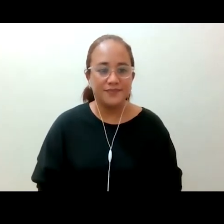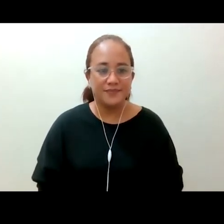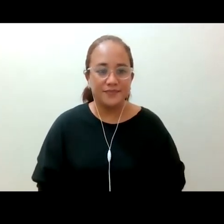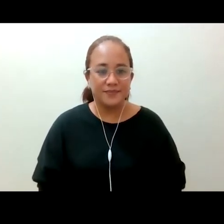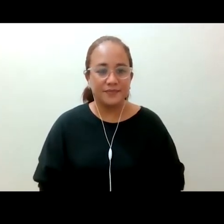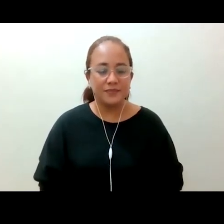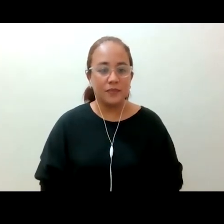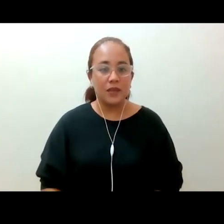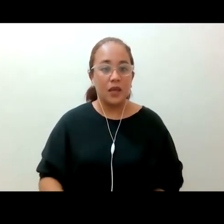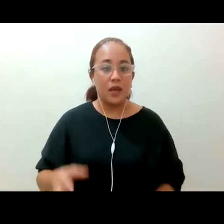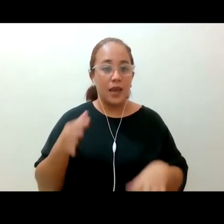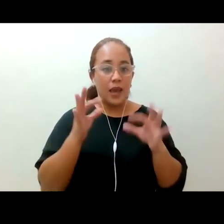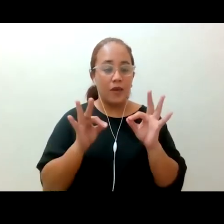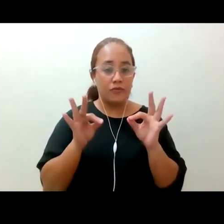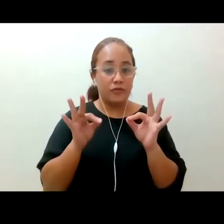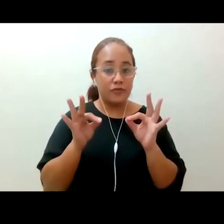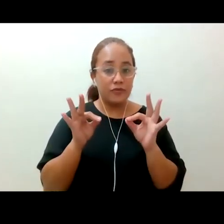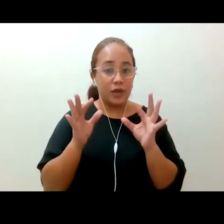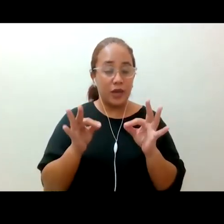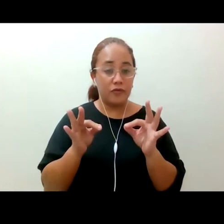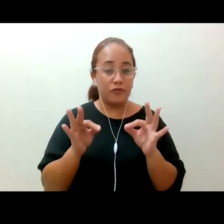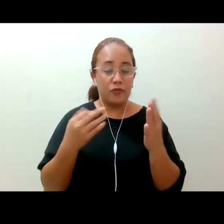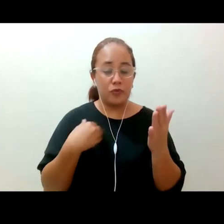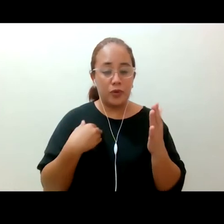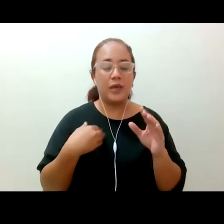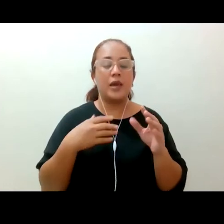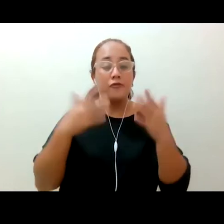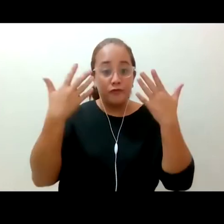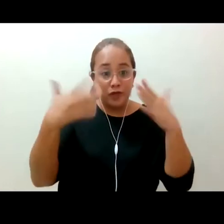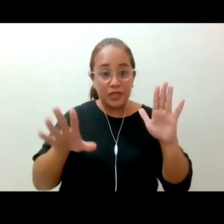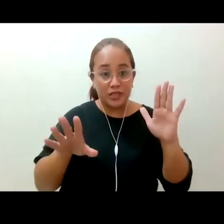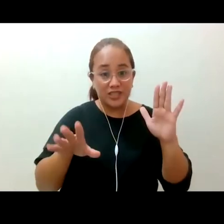So if we finish labeling all the signs